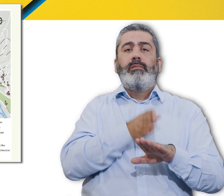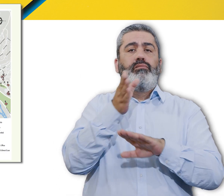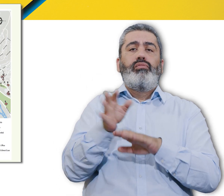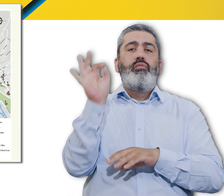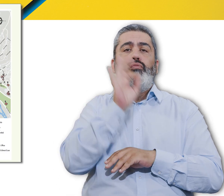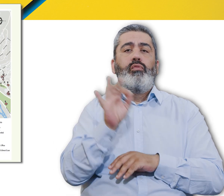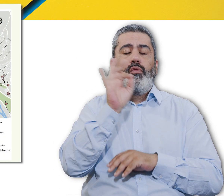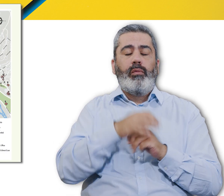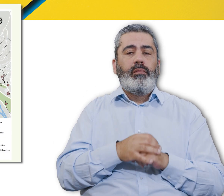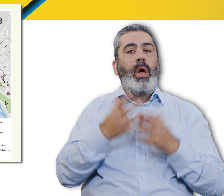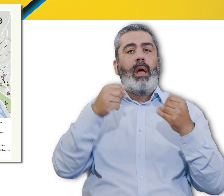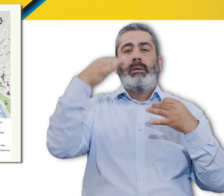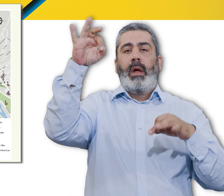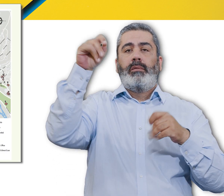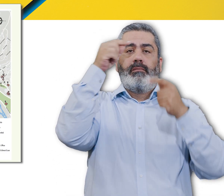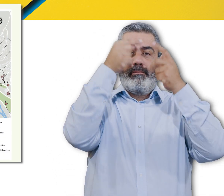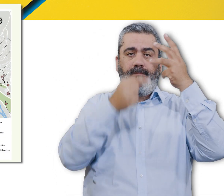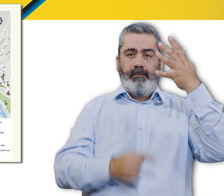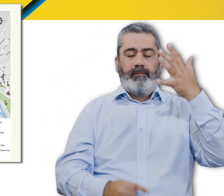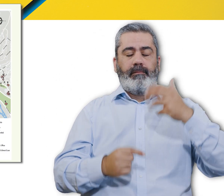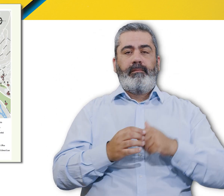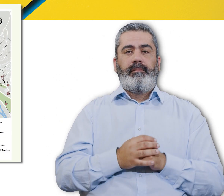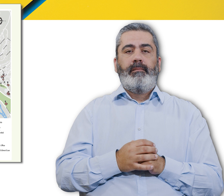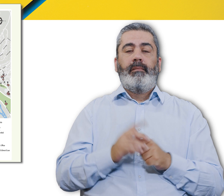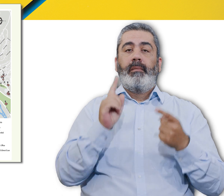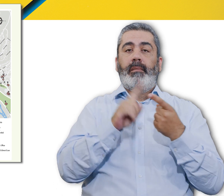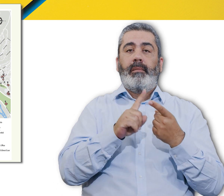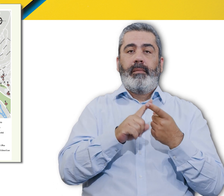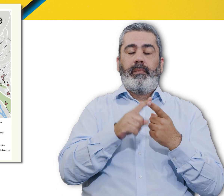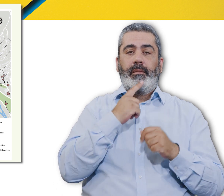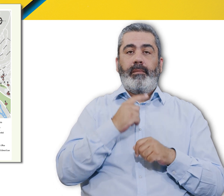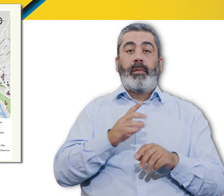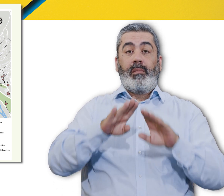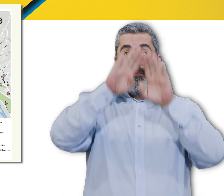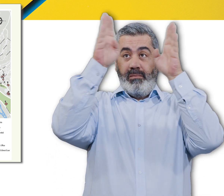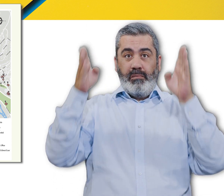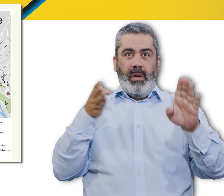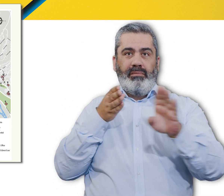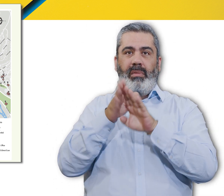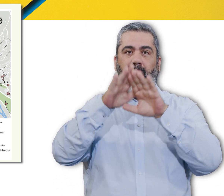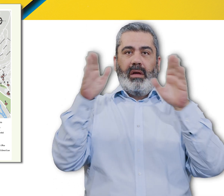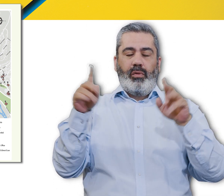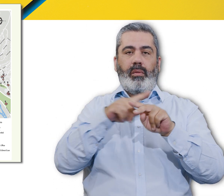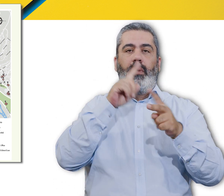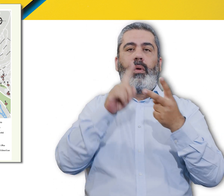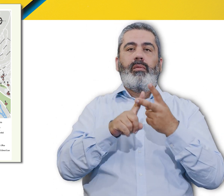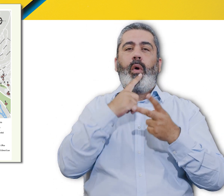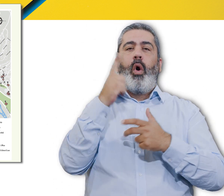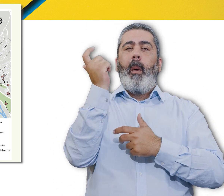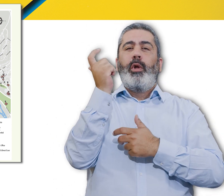Places to visit. Map of Birat with numbered points of interest. 1. Castle's main gate.